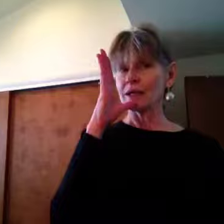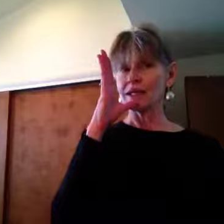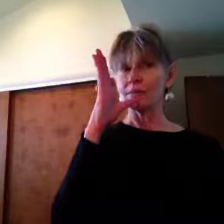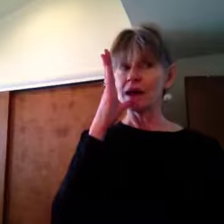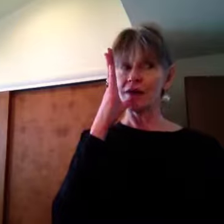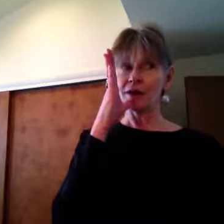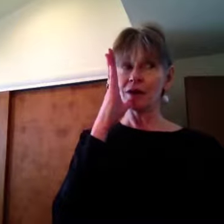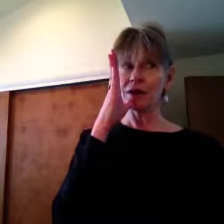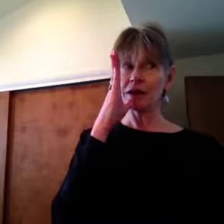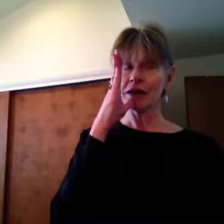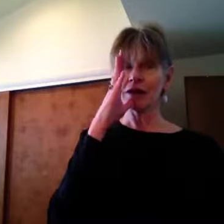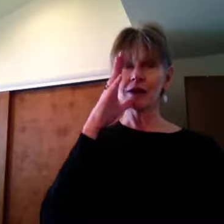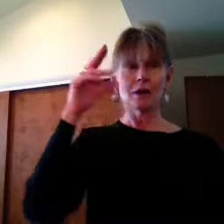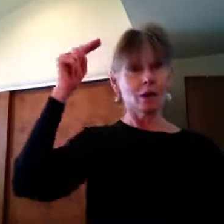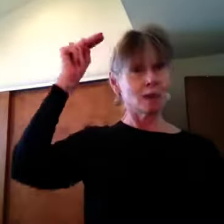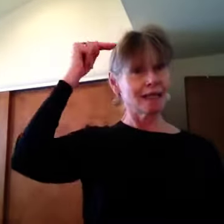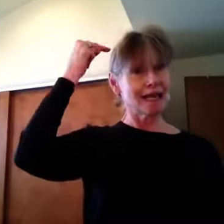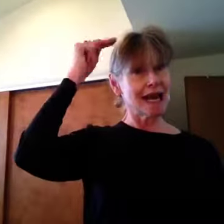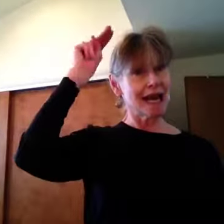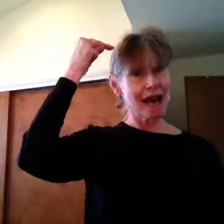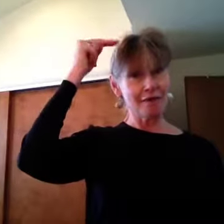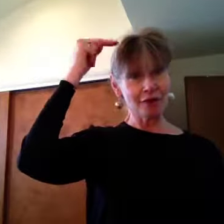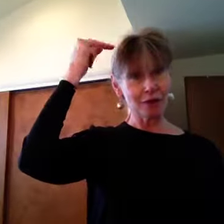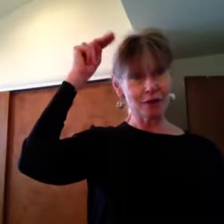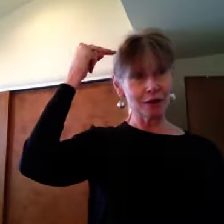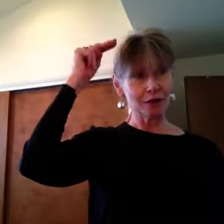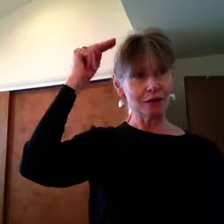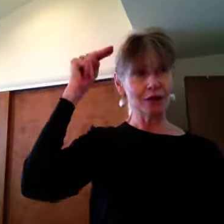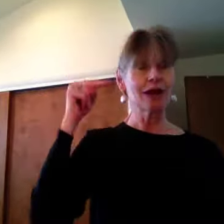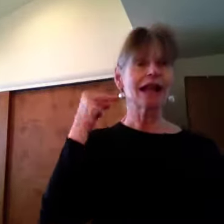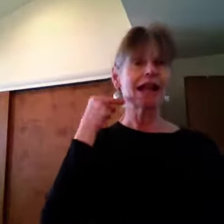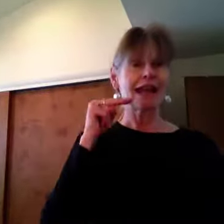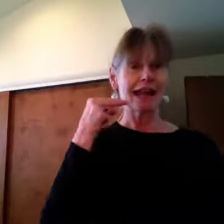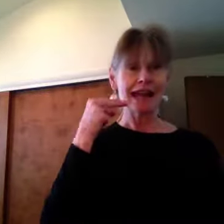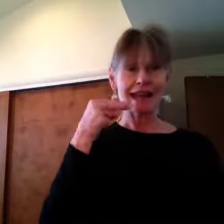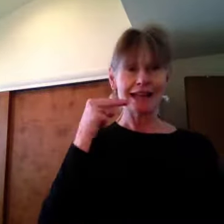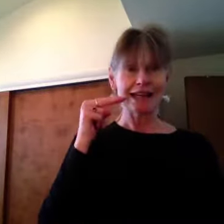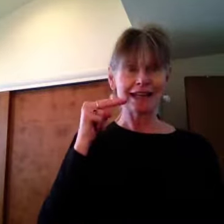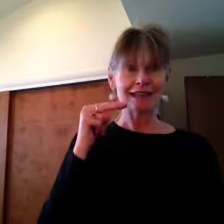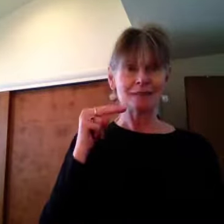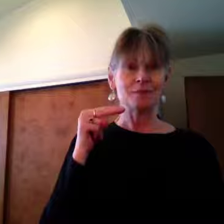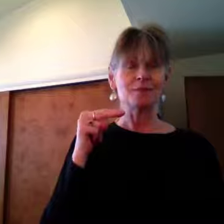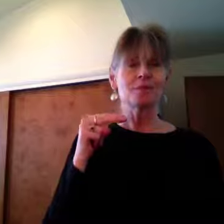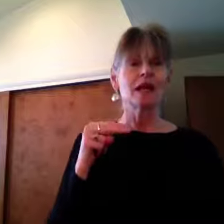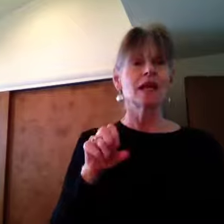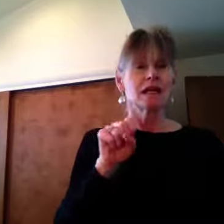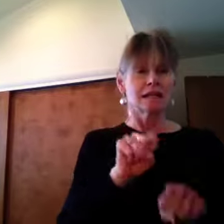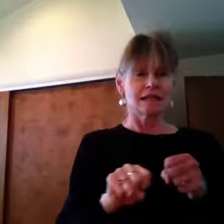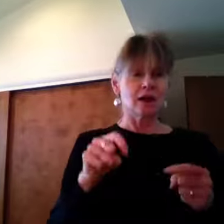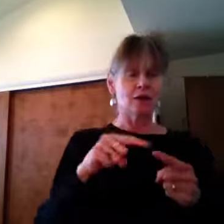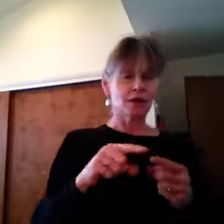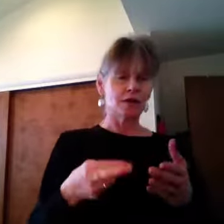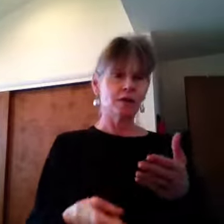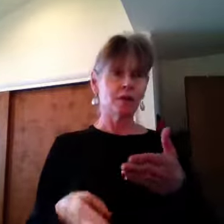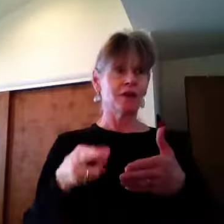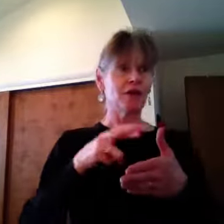did mother earlier. We did nephew earlier, and niece. So to